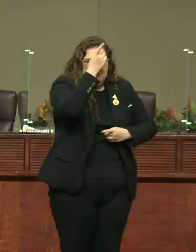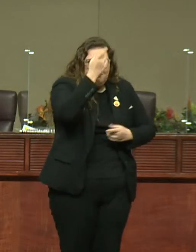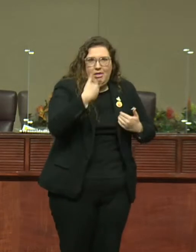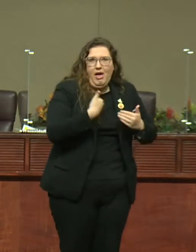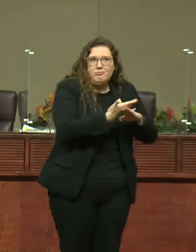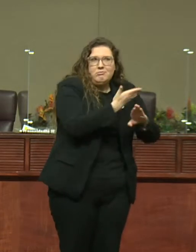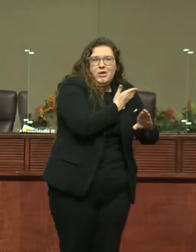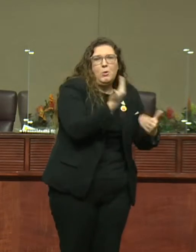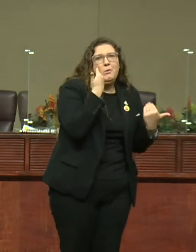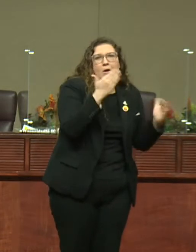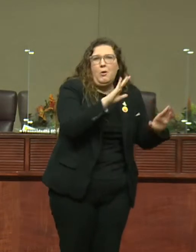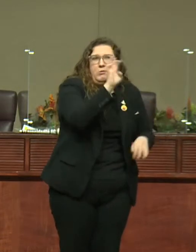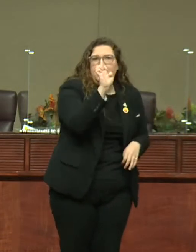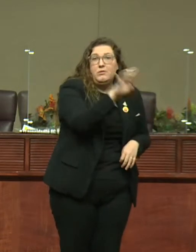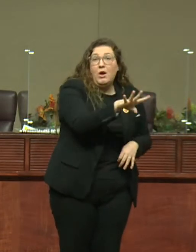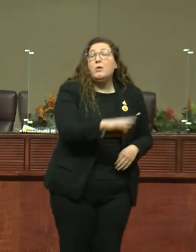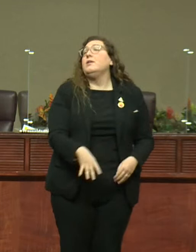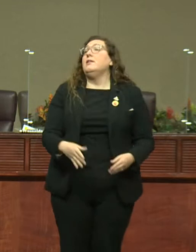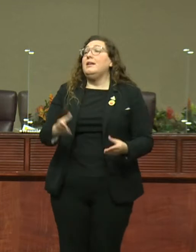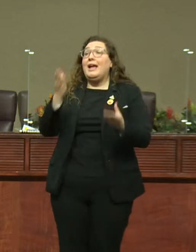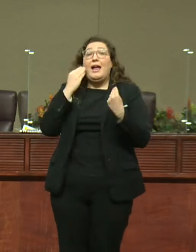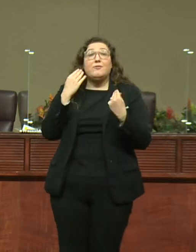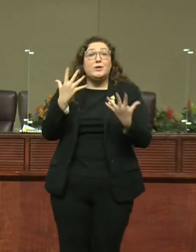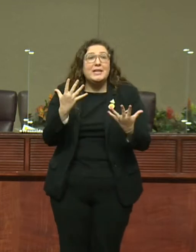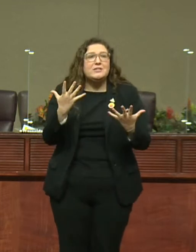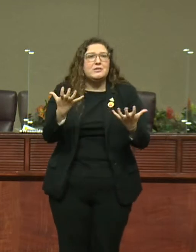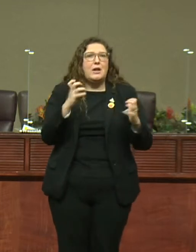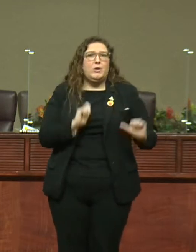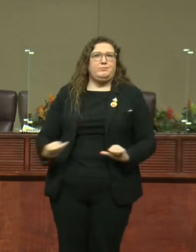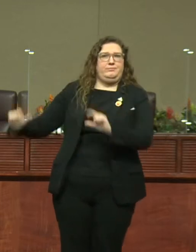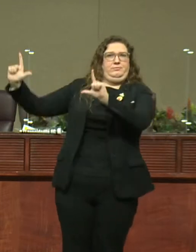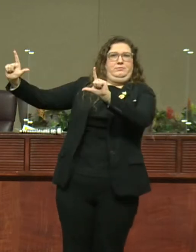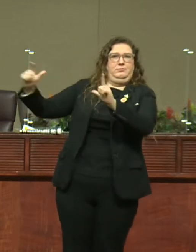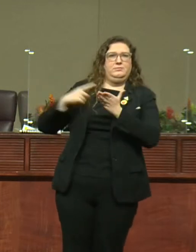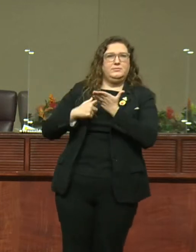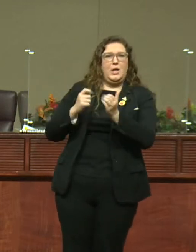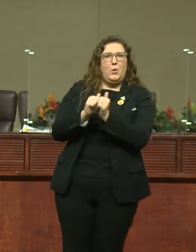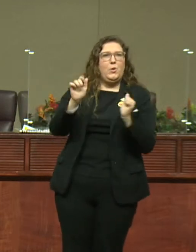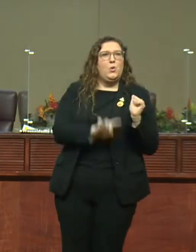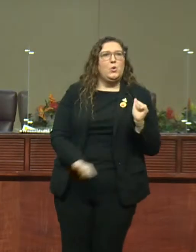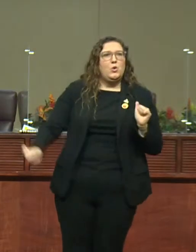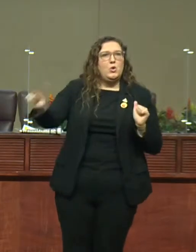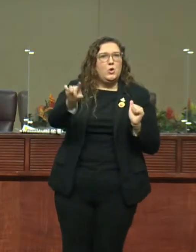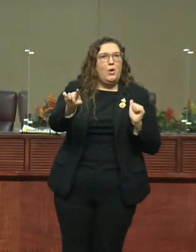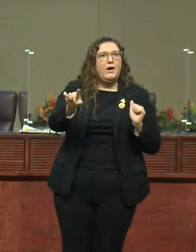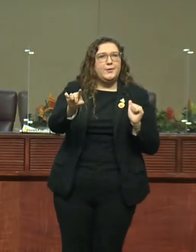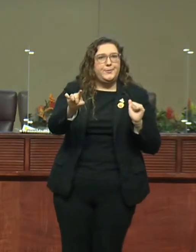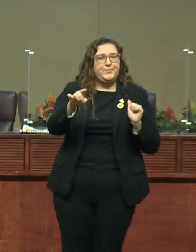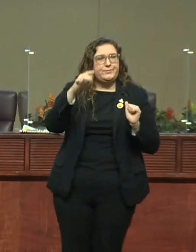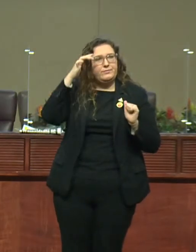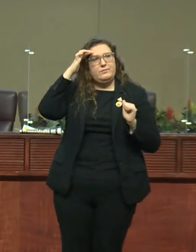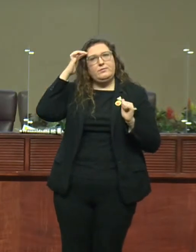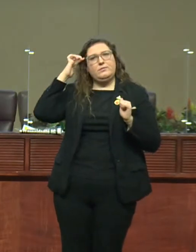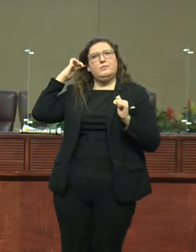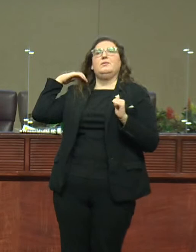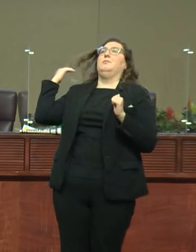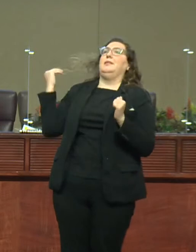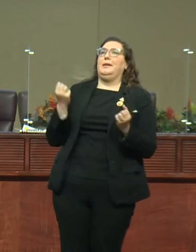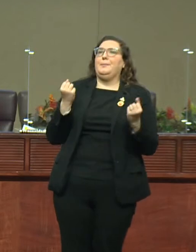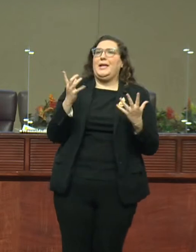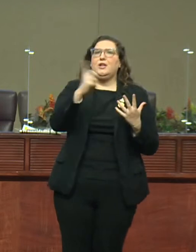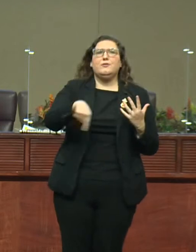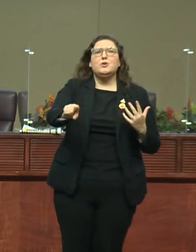also brought some data that I would like to discuss with you to give you some illustration. There has been a lot of question